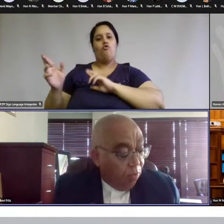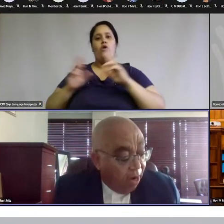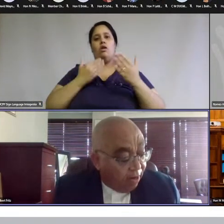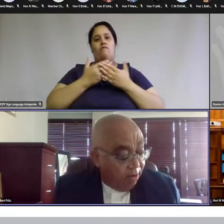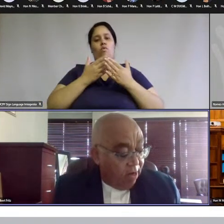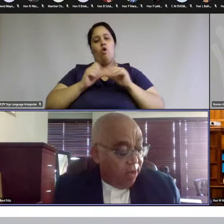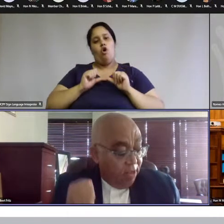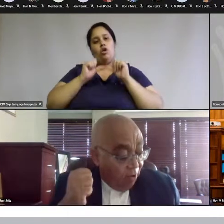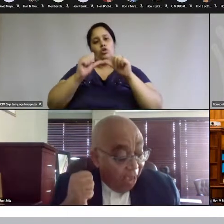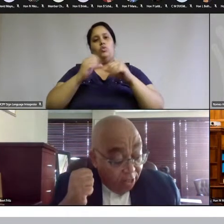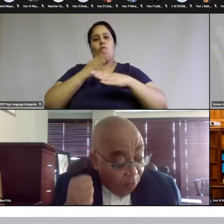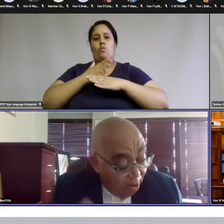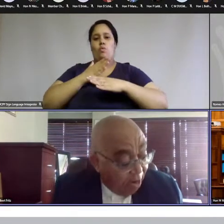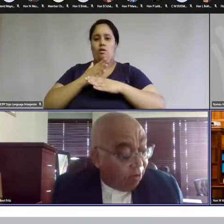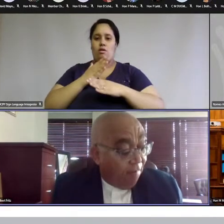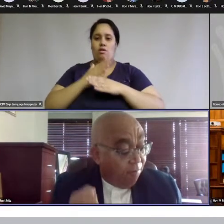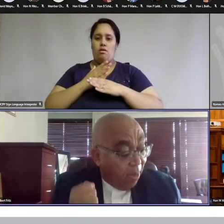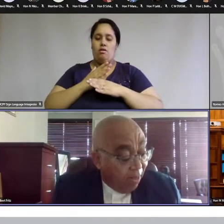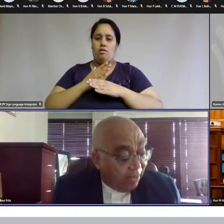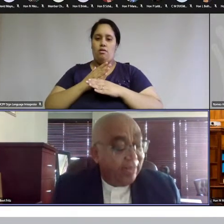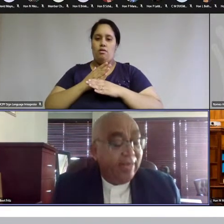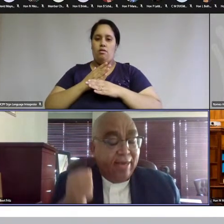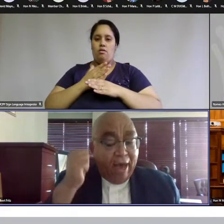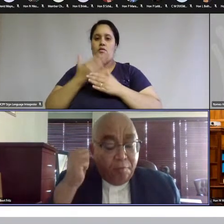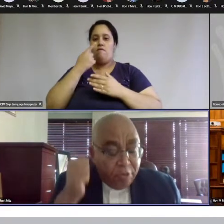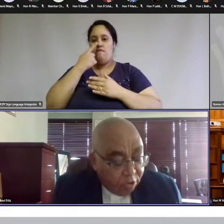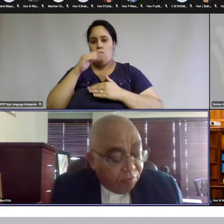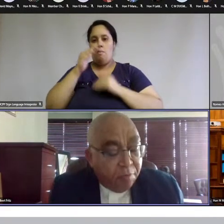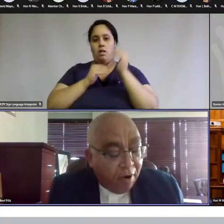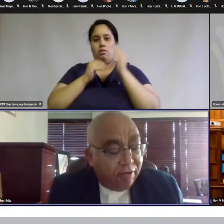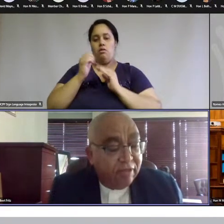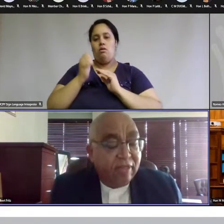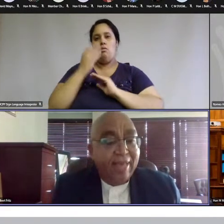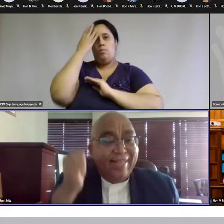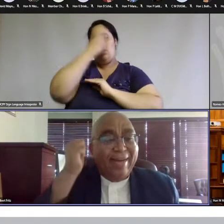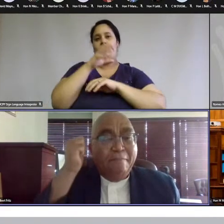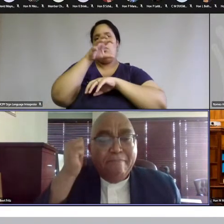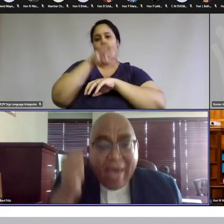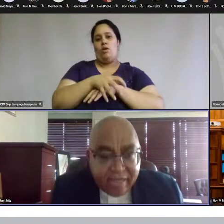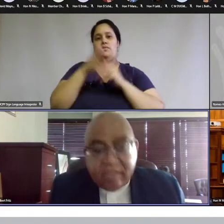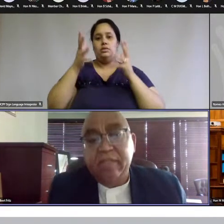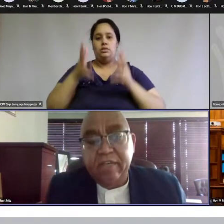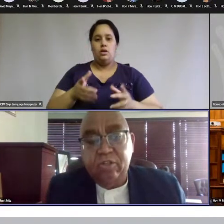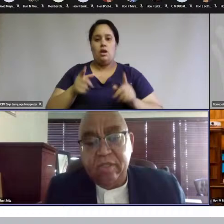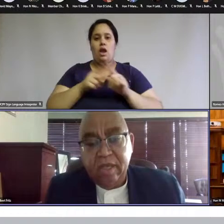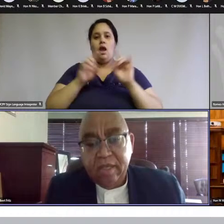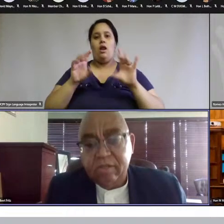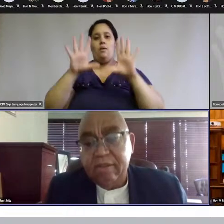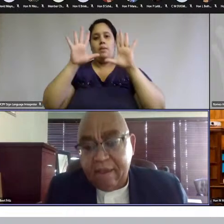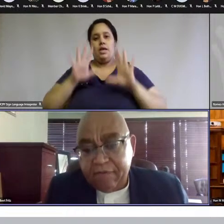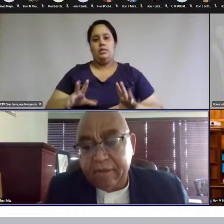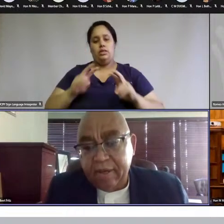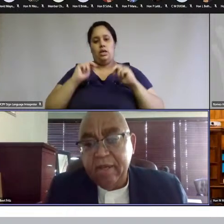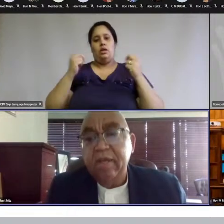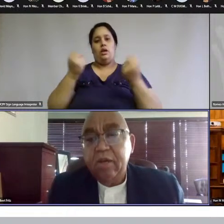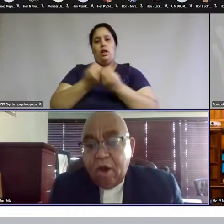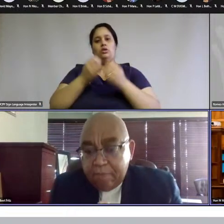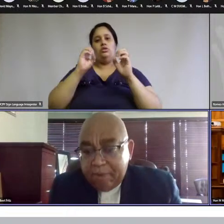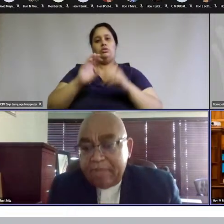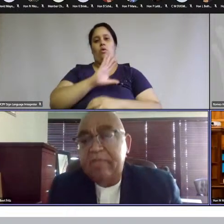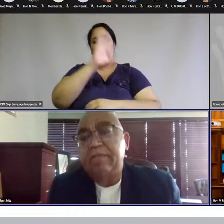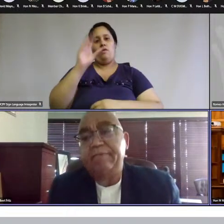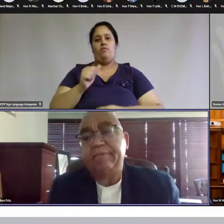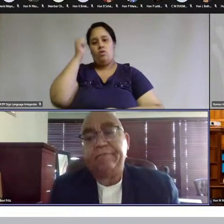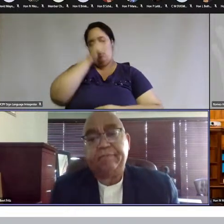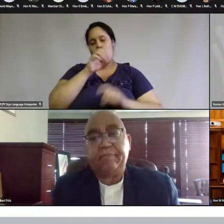continue to work and the work of building our beautiful province and an amazing nation in South Africa.